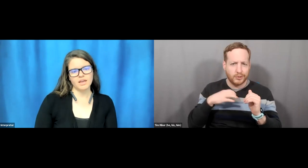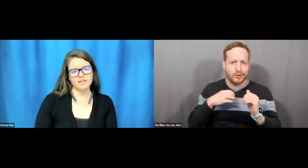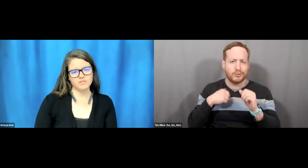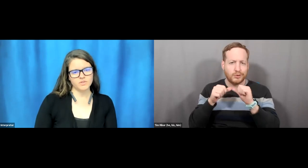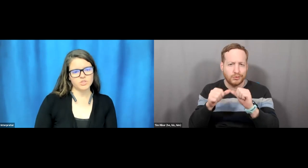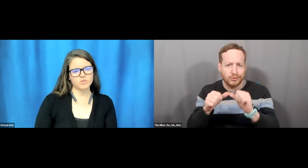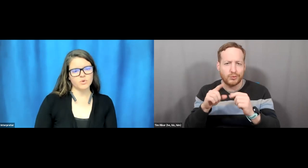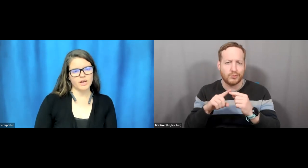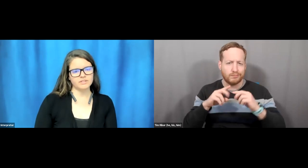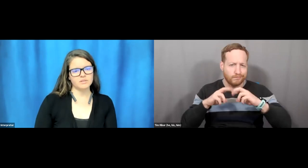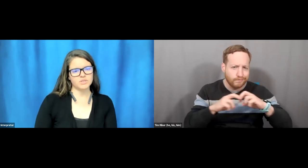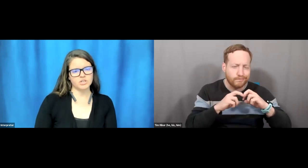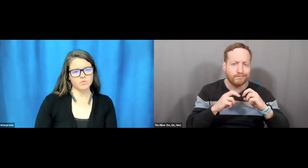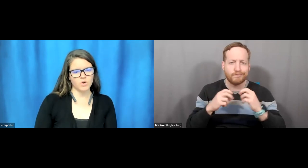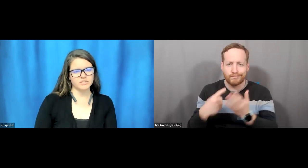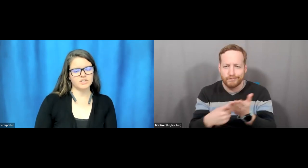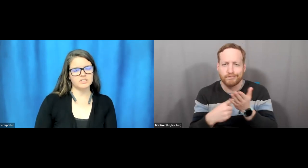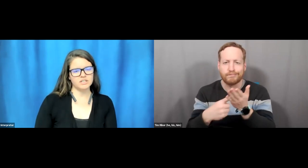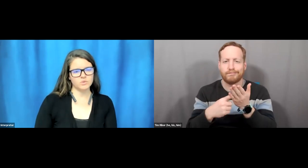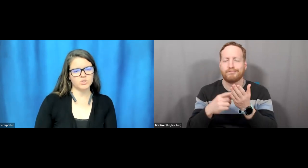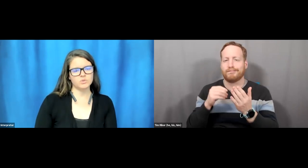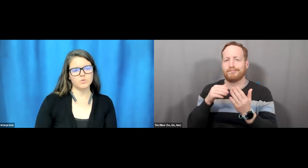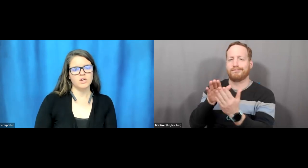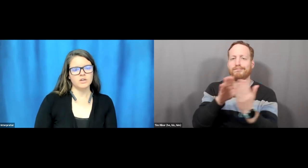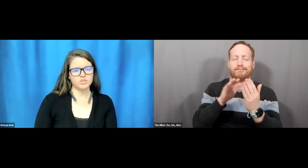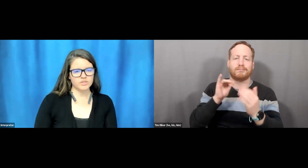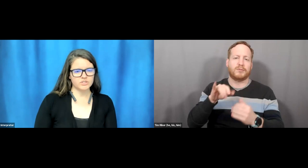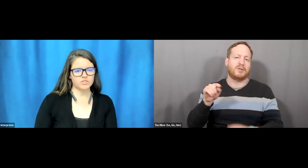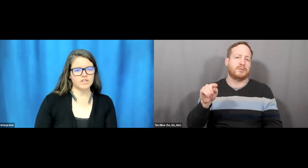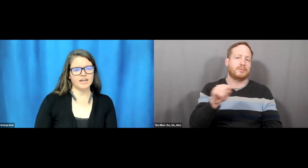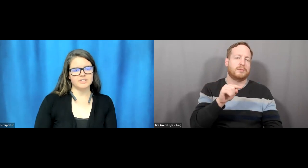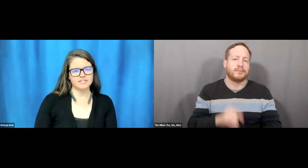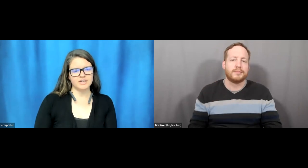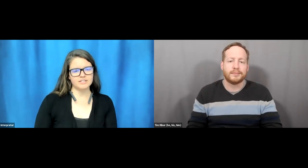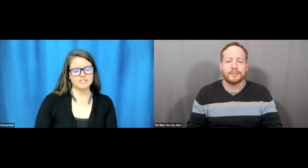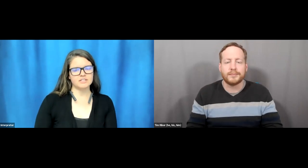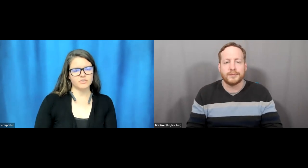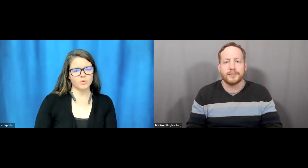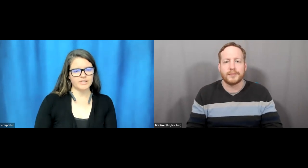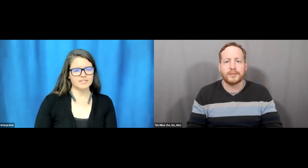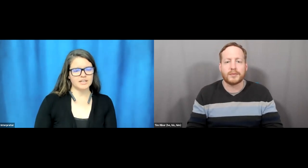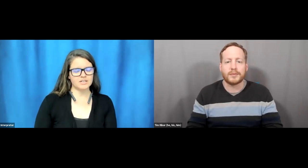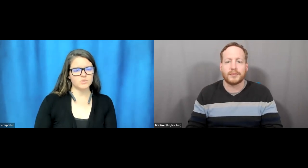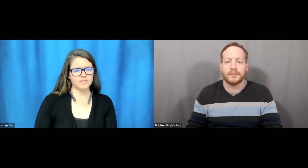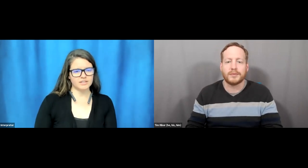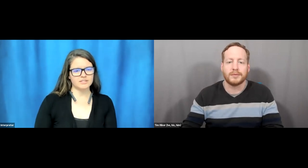And in the future, the Rhode Island Commission wants to continue to do research and discuss the different ways that issues like this can